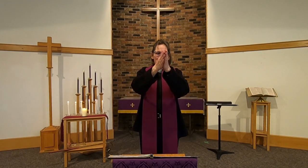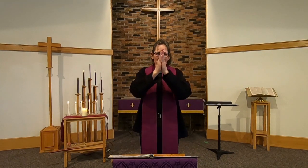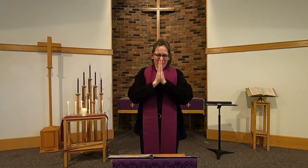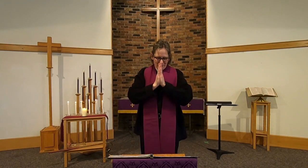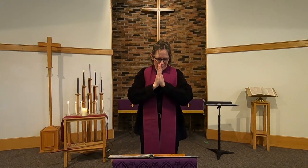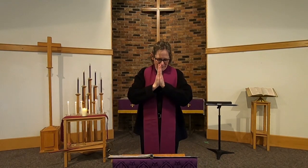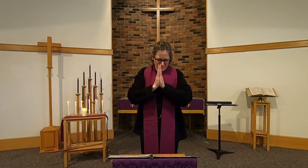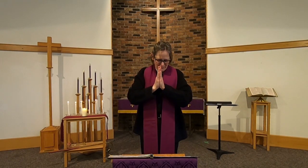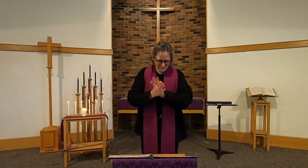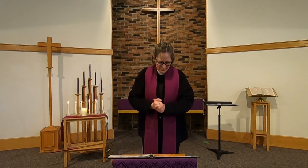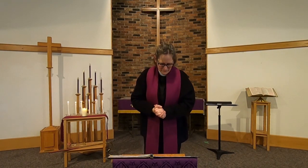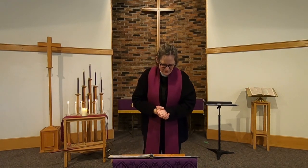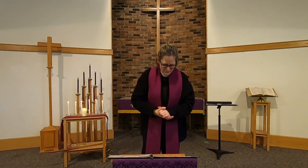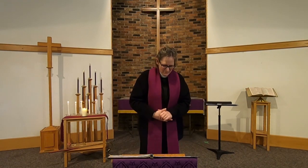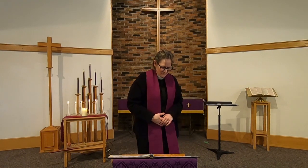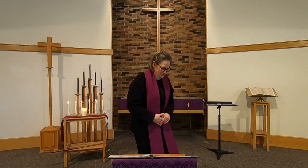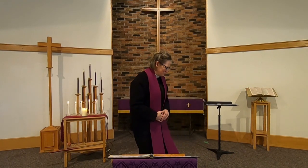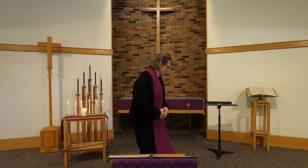Amen.